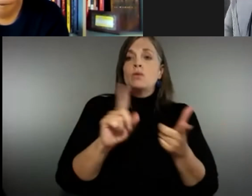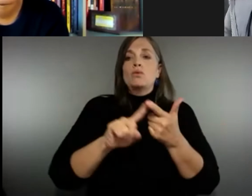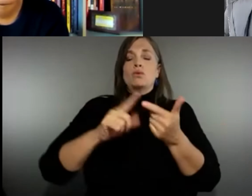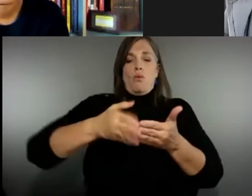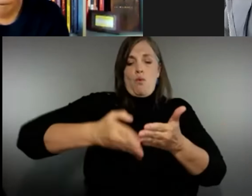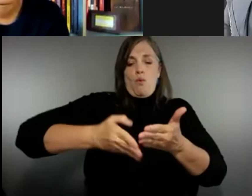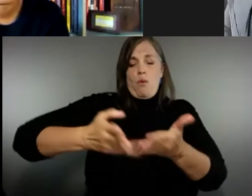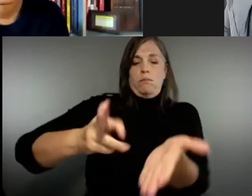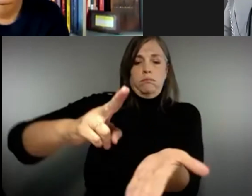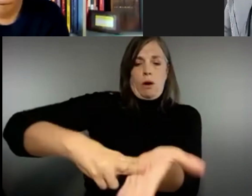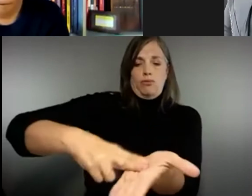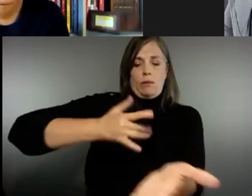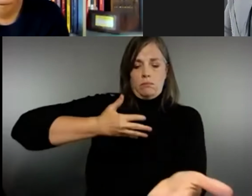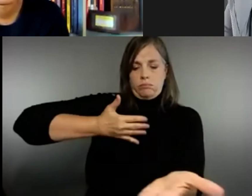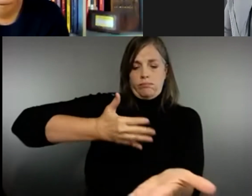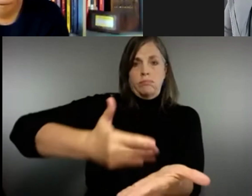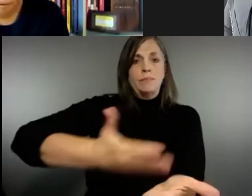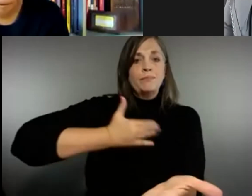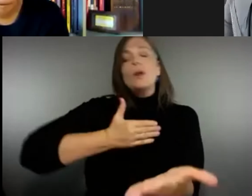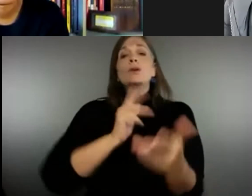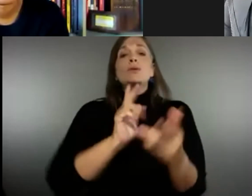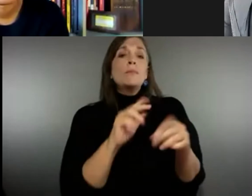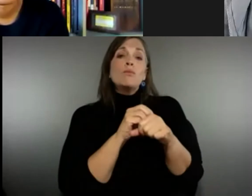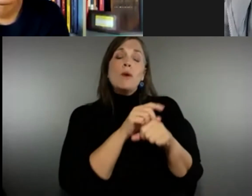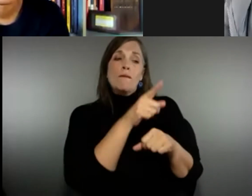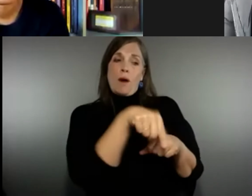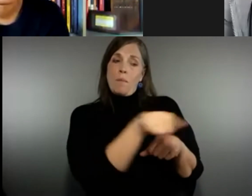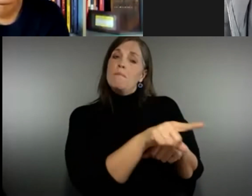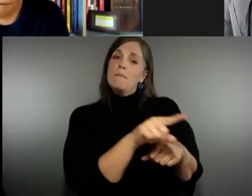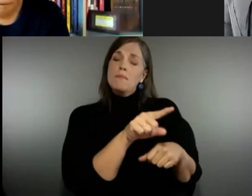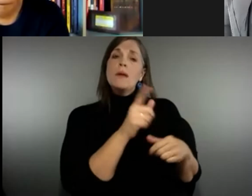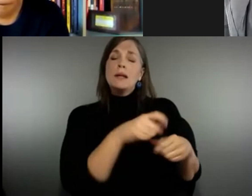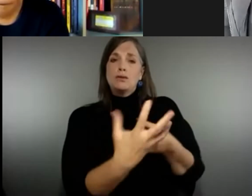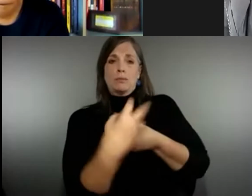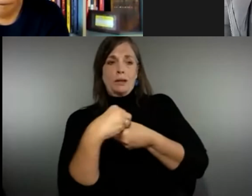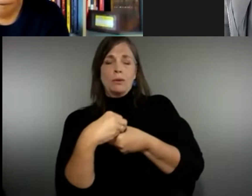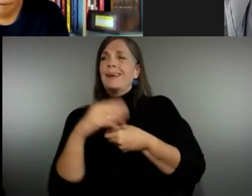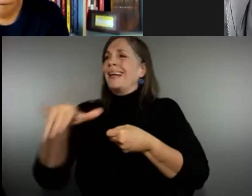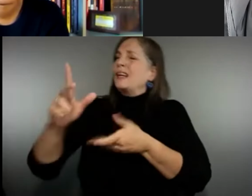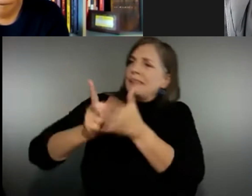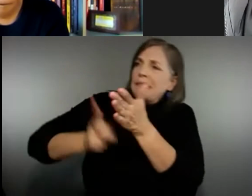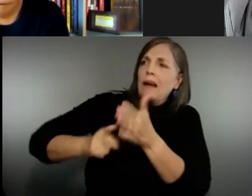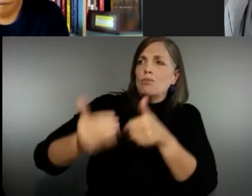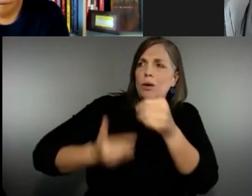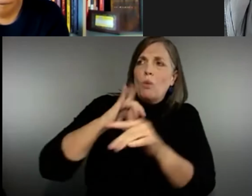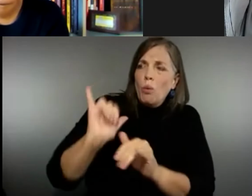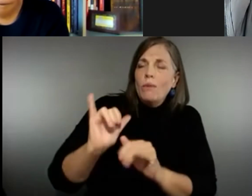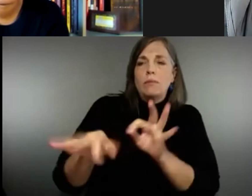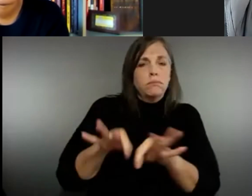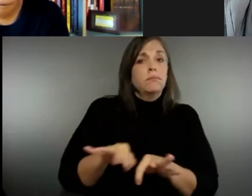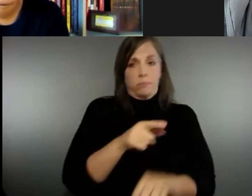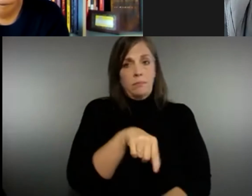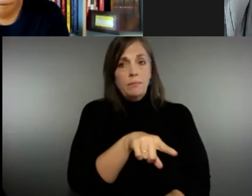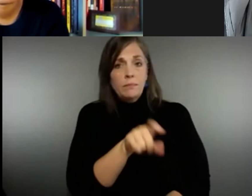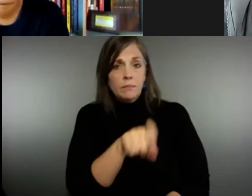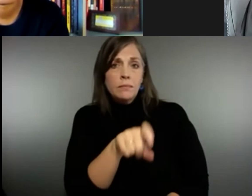not only do you know folks from the sector need to be at the table in terms of designing what that process looks like but you know i think the city needs to be